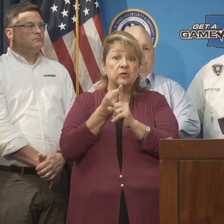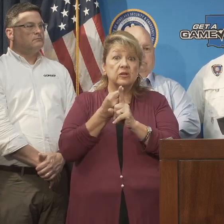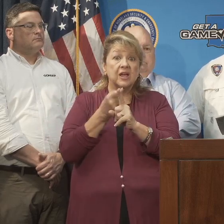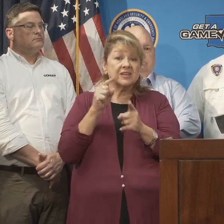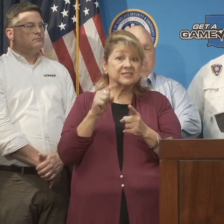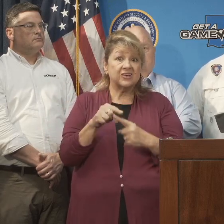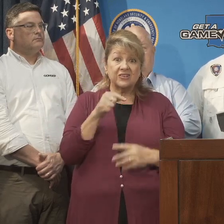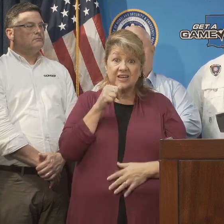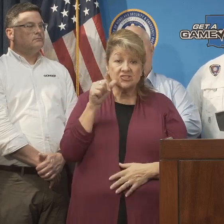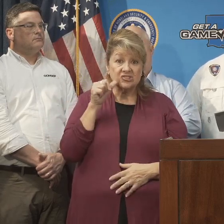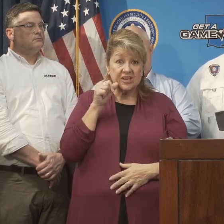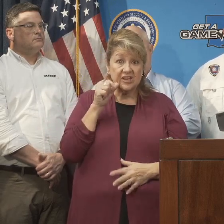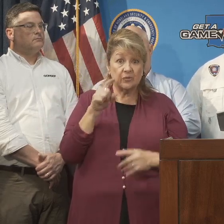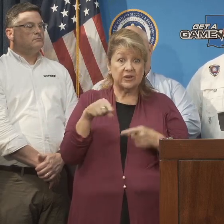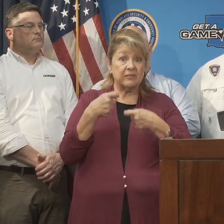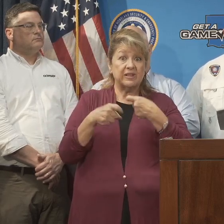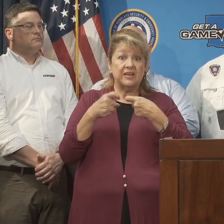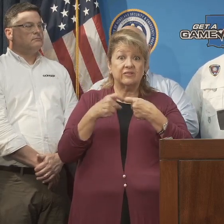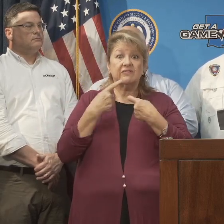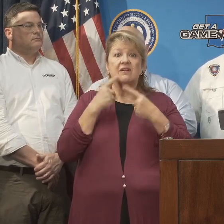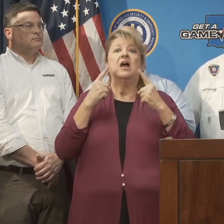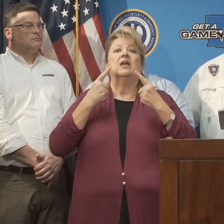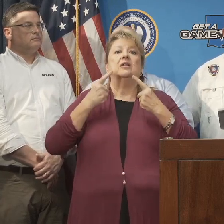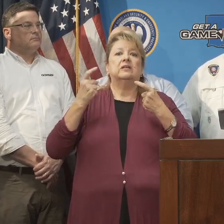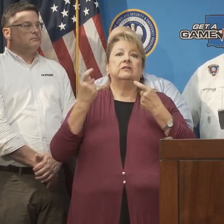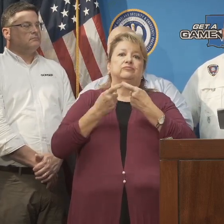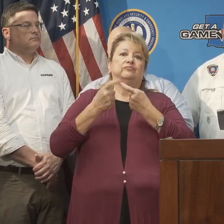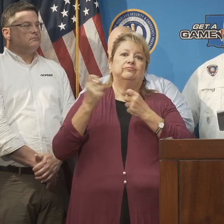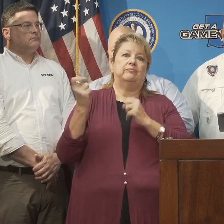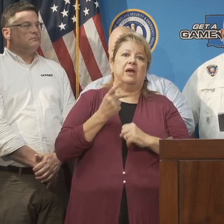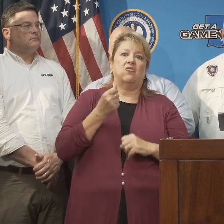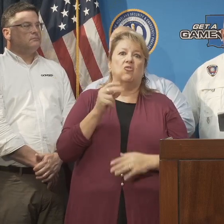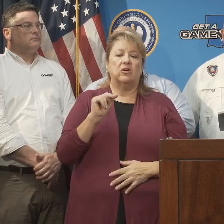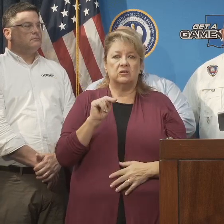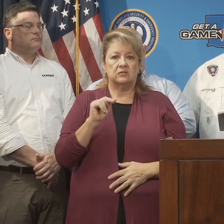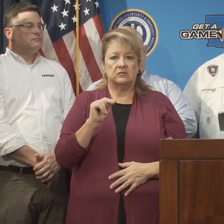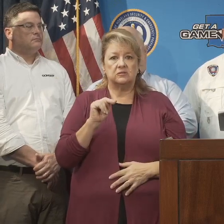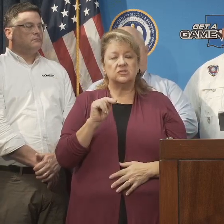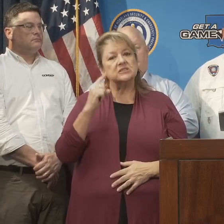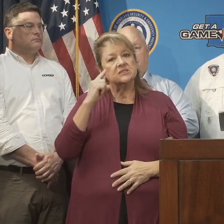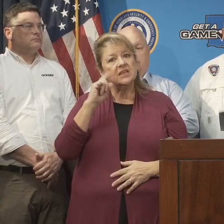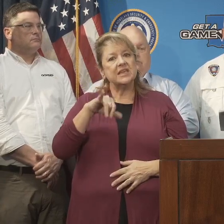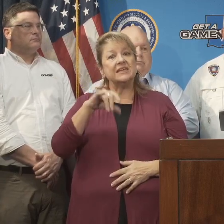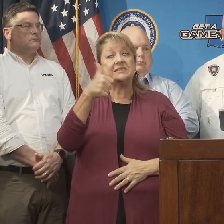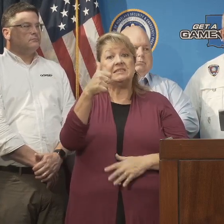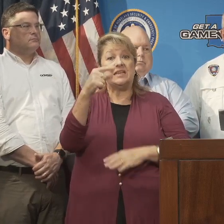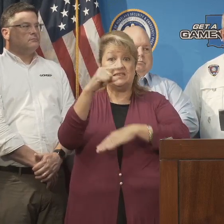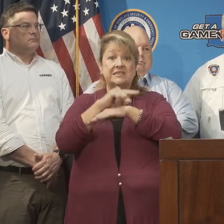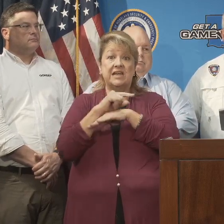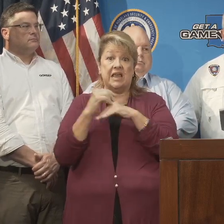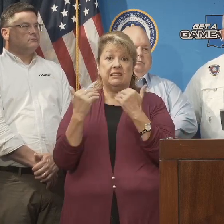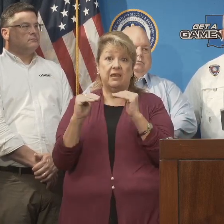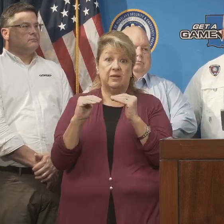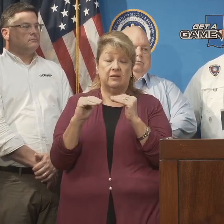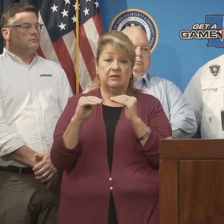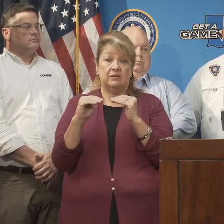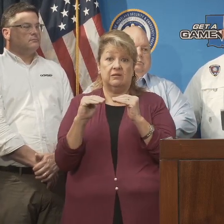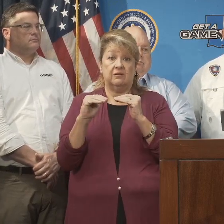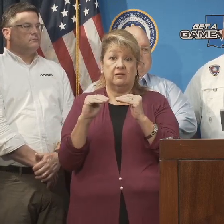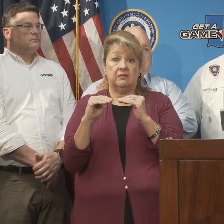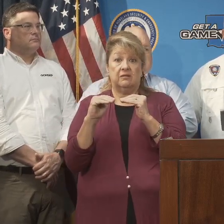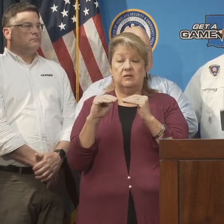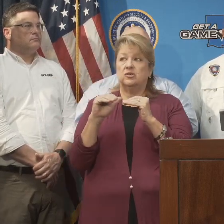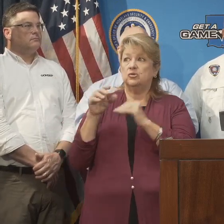just yesterday when power has been restored. So be mindful of the 10-day window to apply for